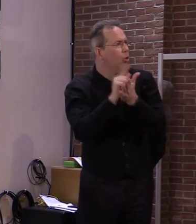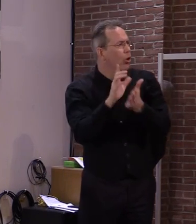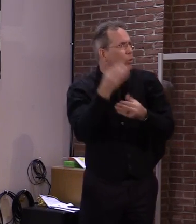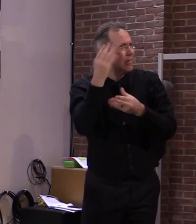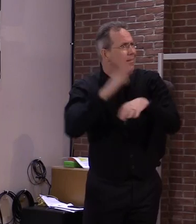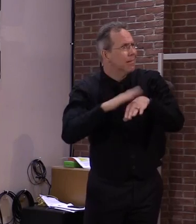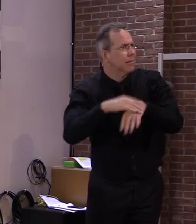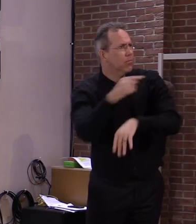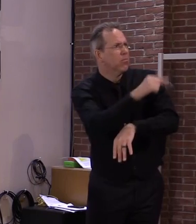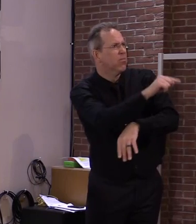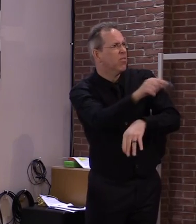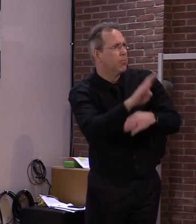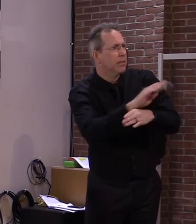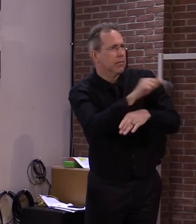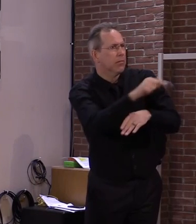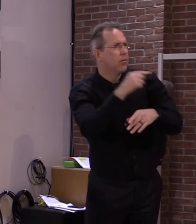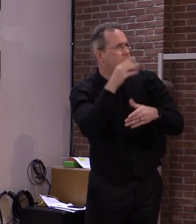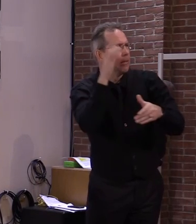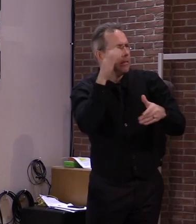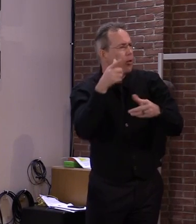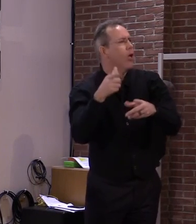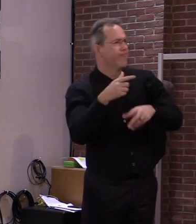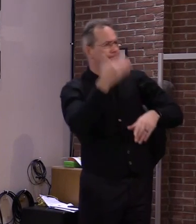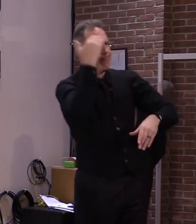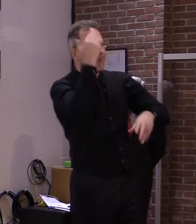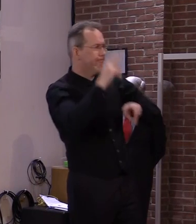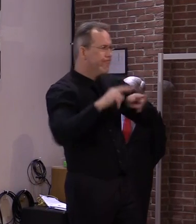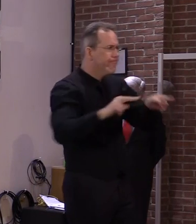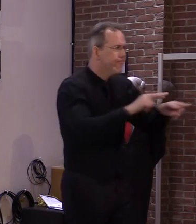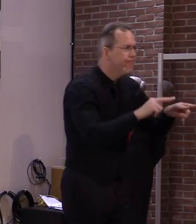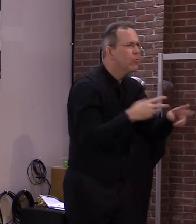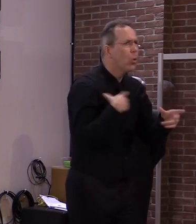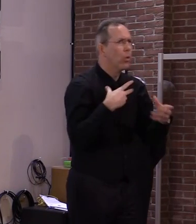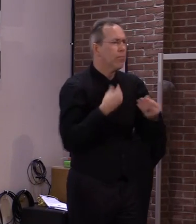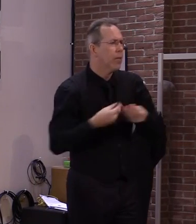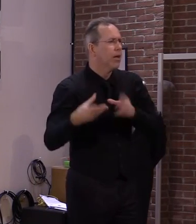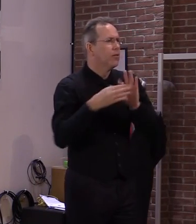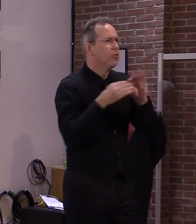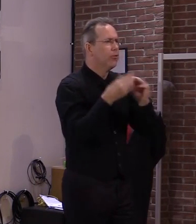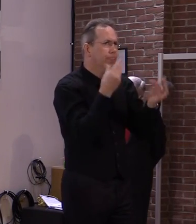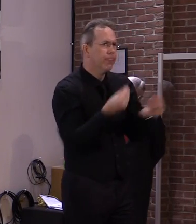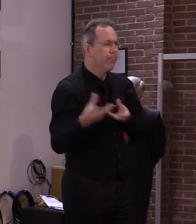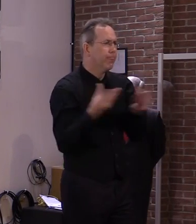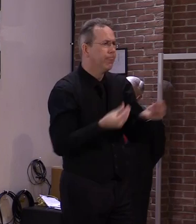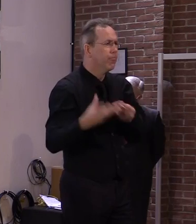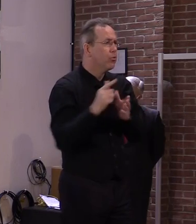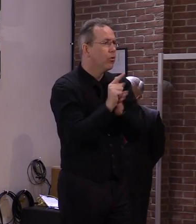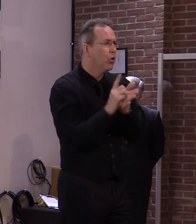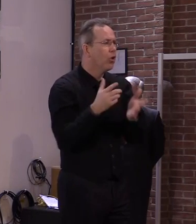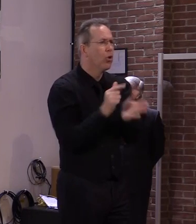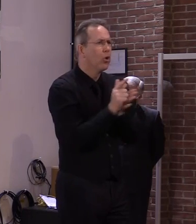and then back down through. So I just wanted to make that clear. Good point.